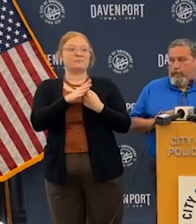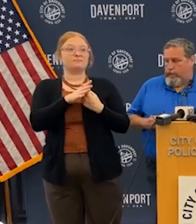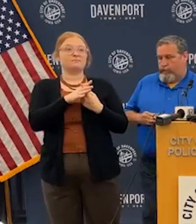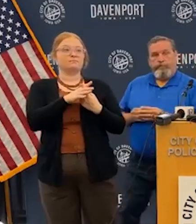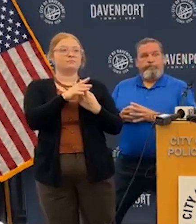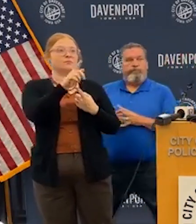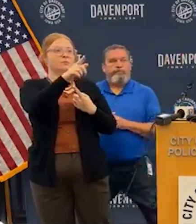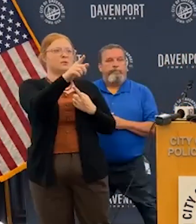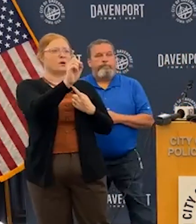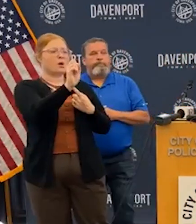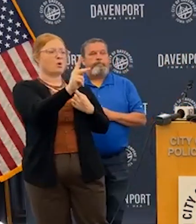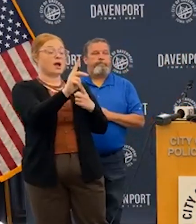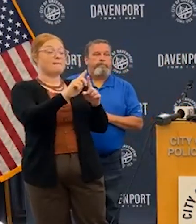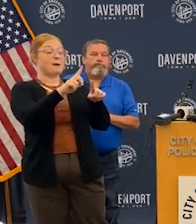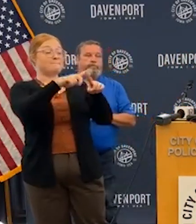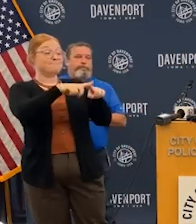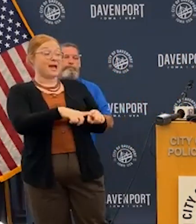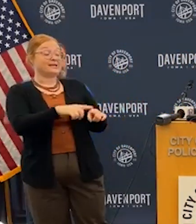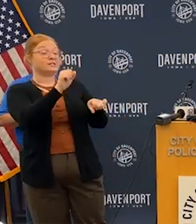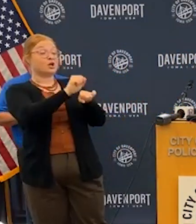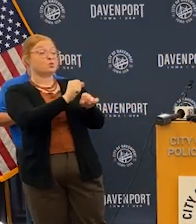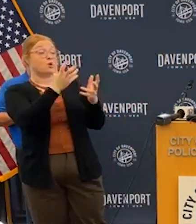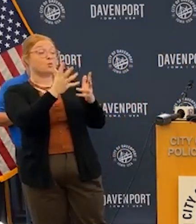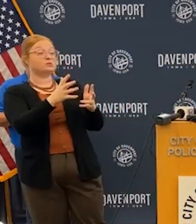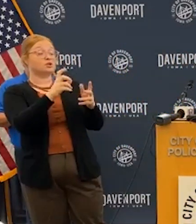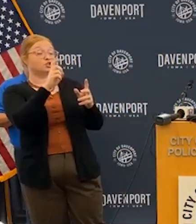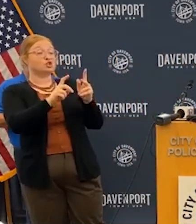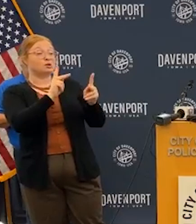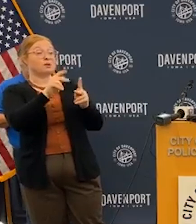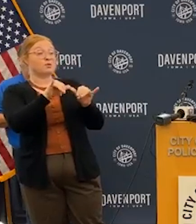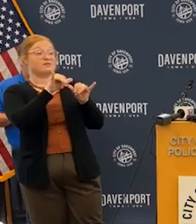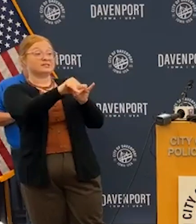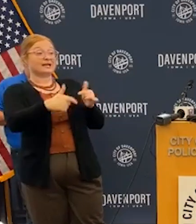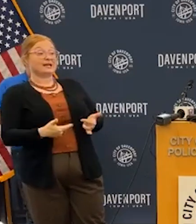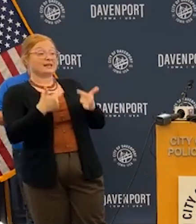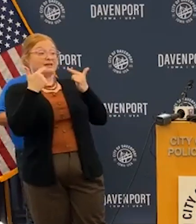that was being done, should people have been living in that building?